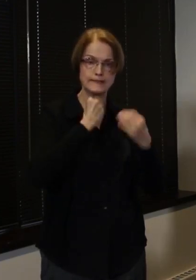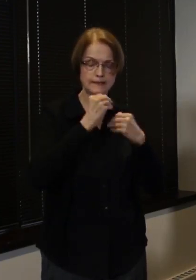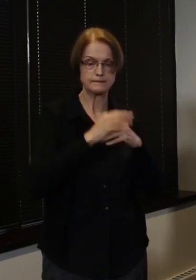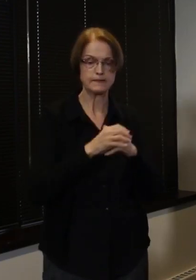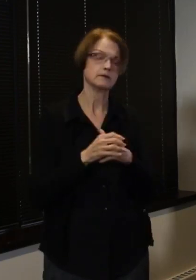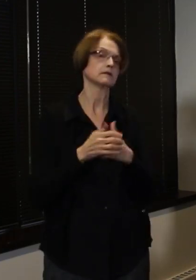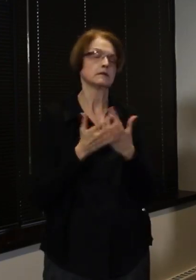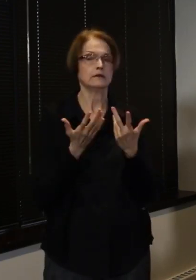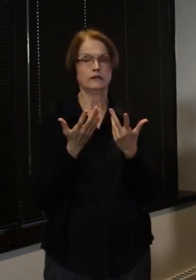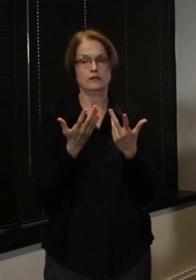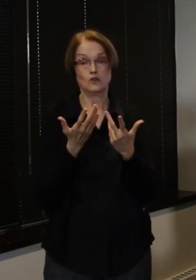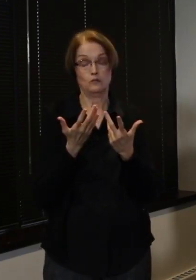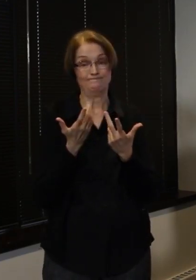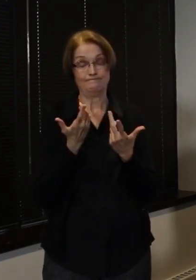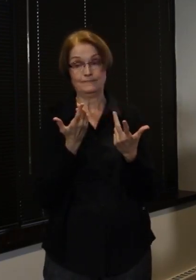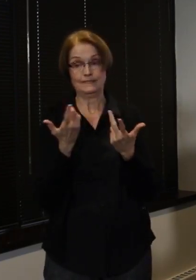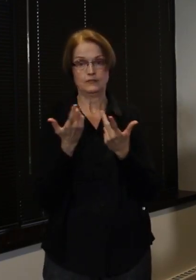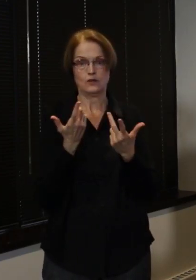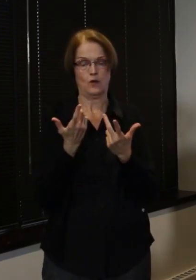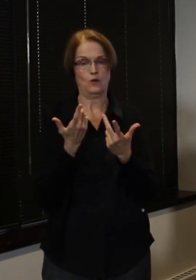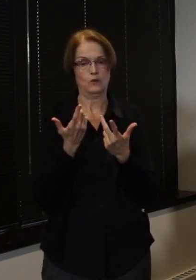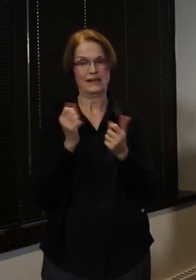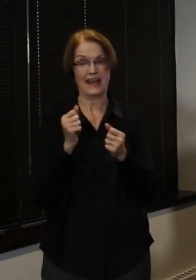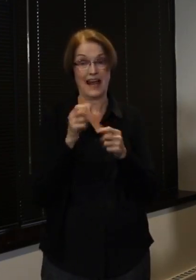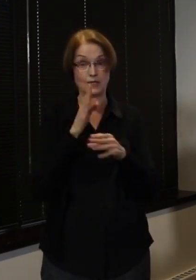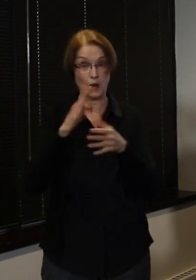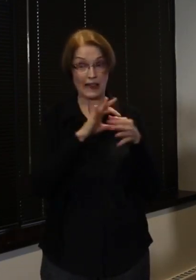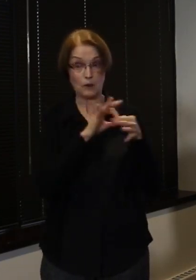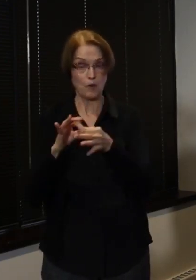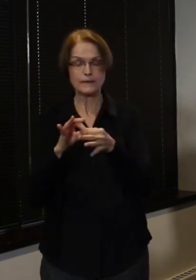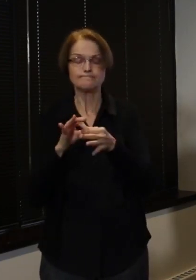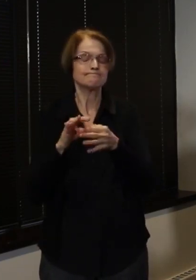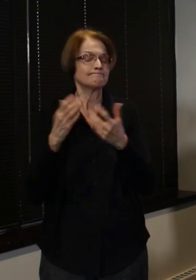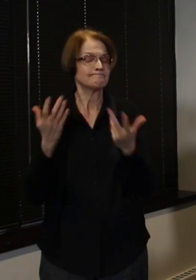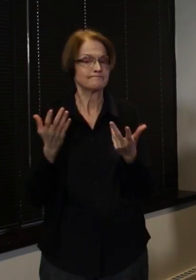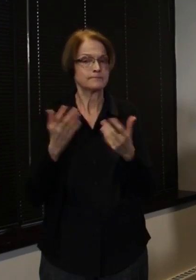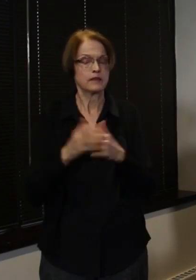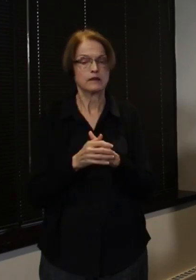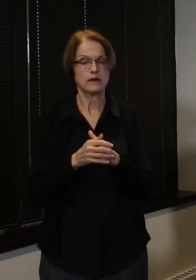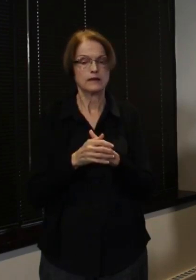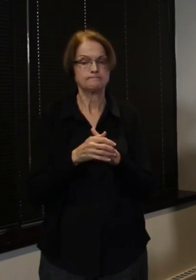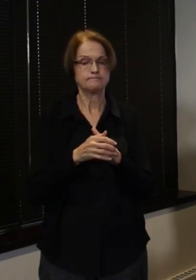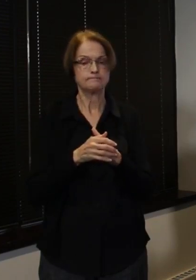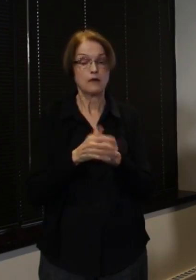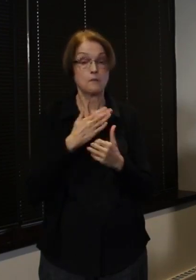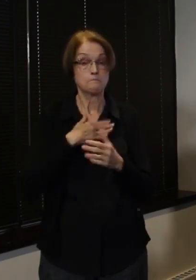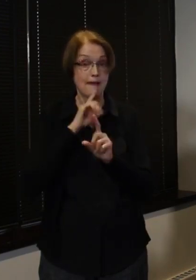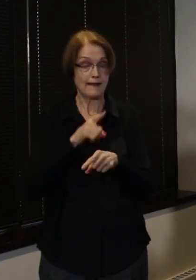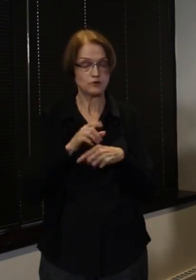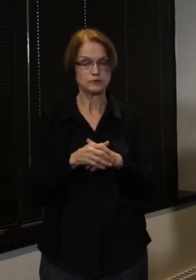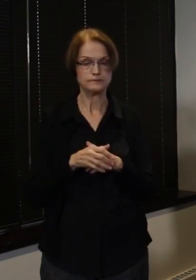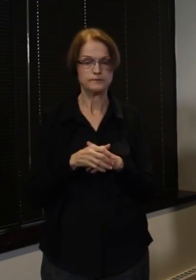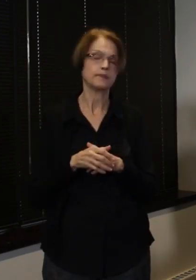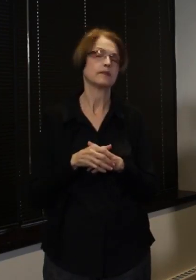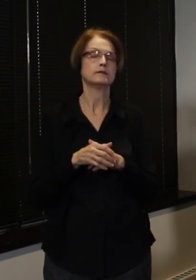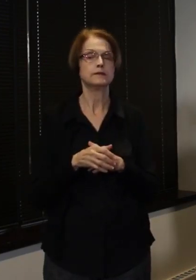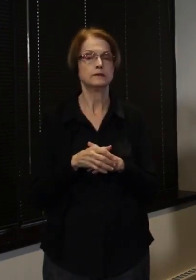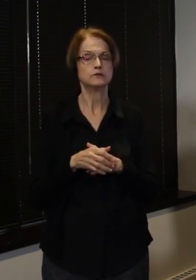any direct correlation to any of those. So I'll put it to you this way. Anytime where you